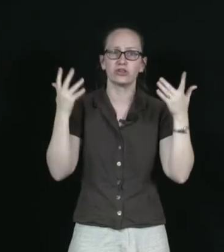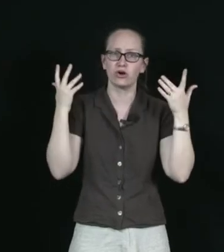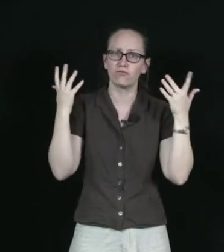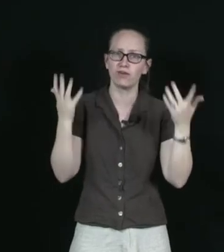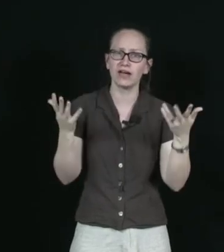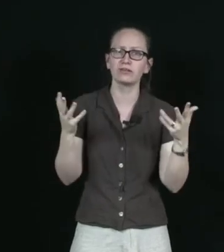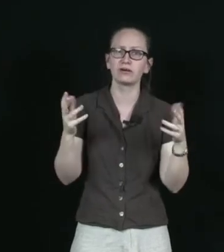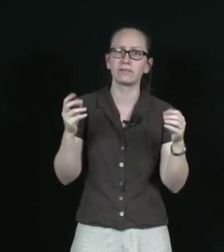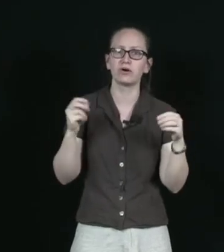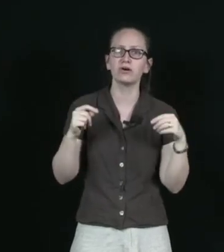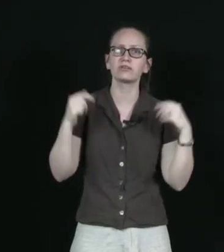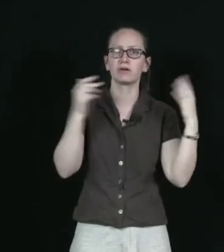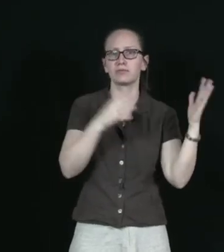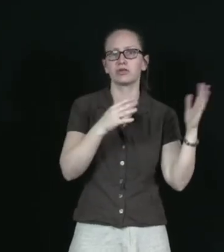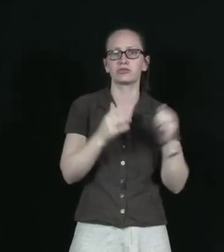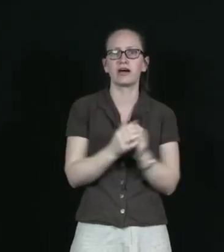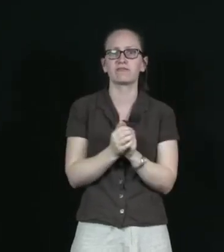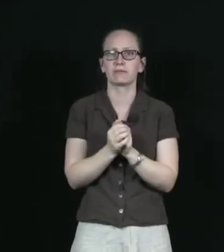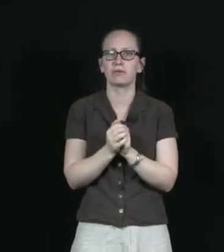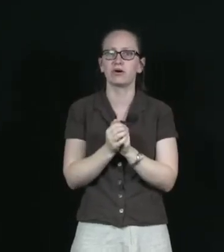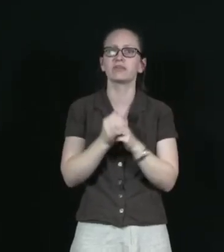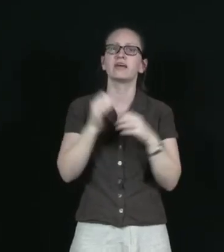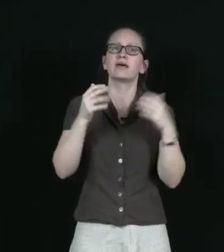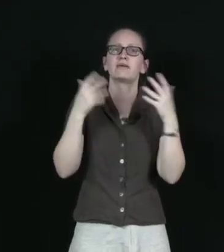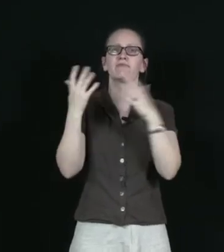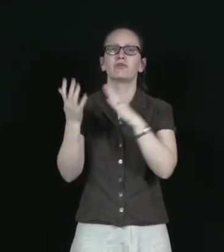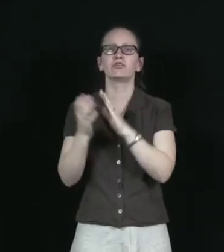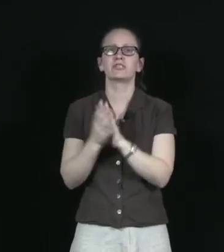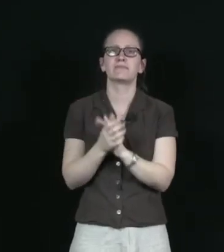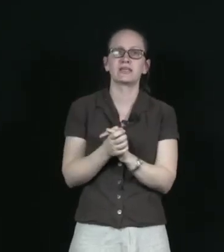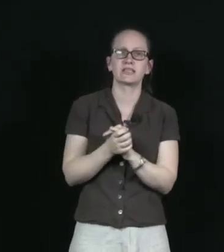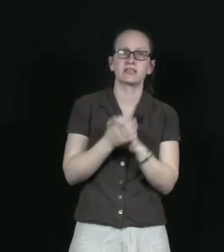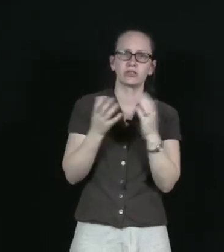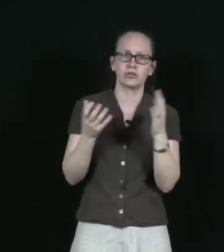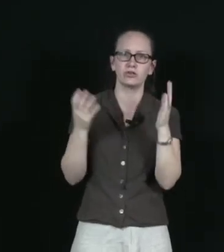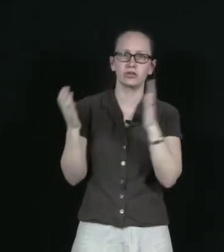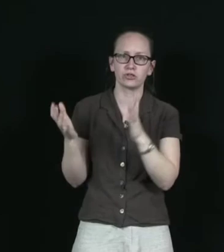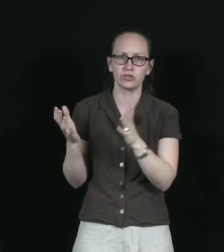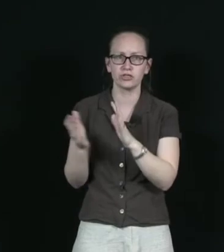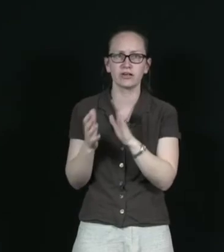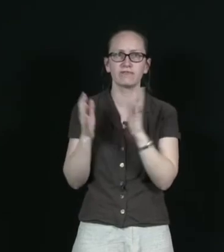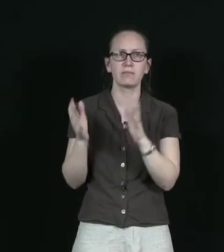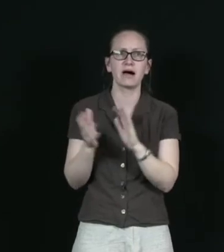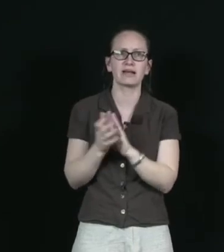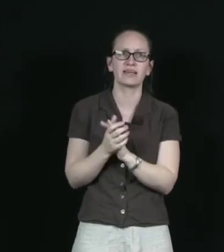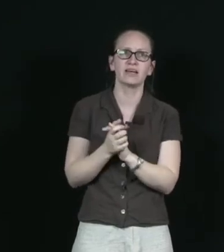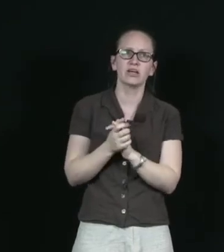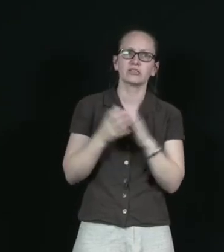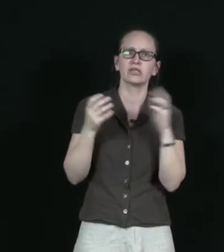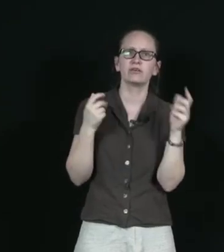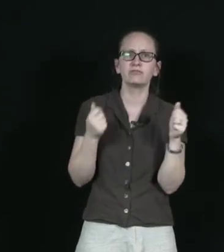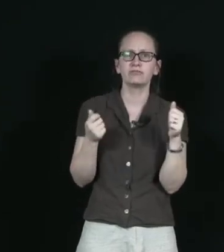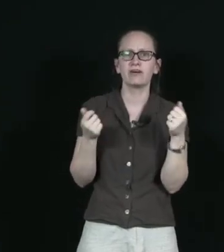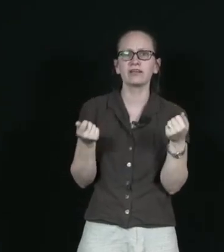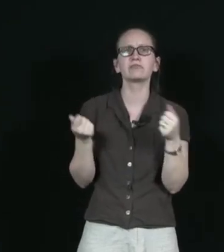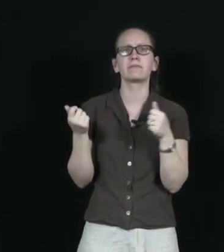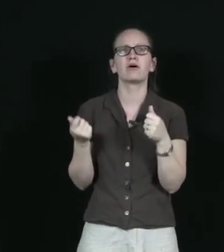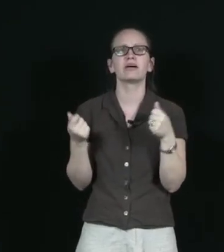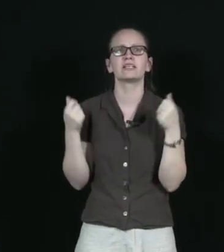your final report from your draft report before you submit it to your tutor for marking. So your final report is